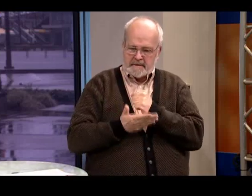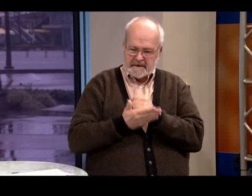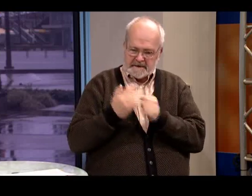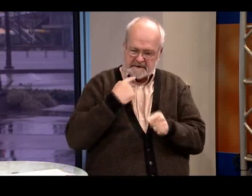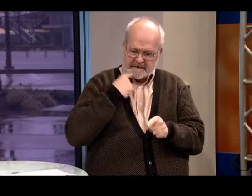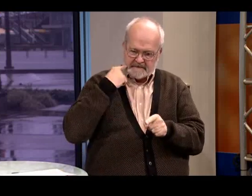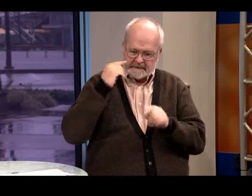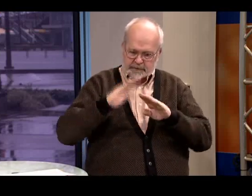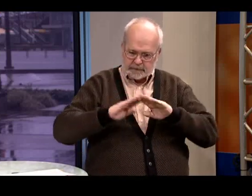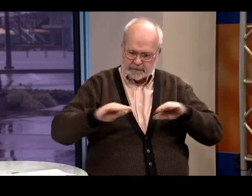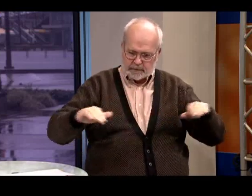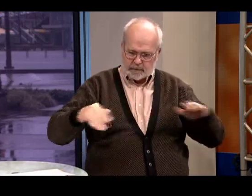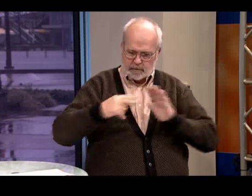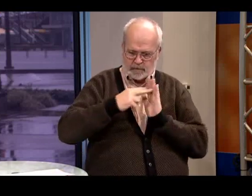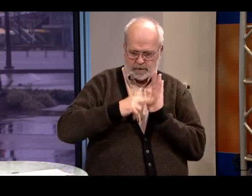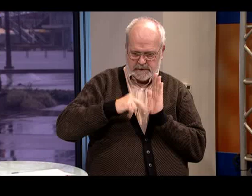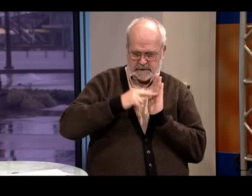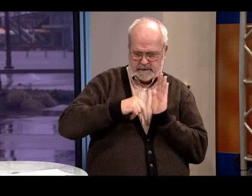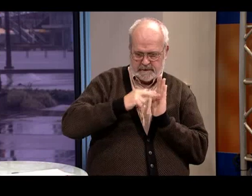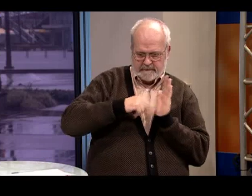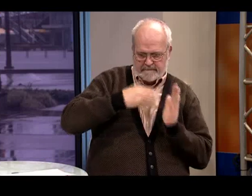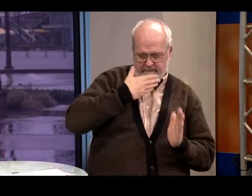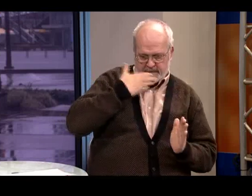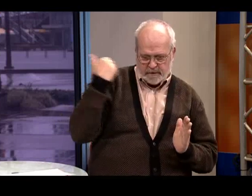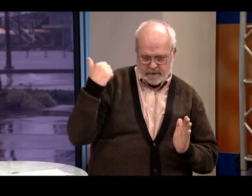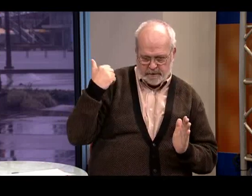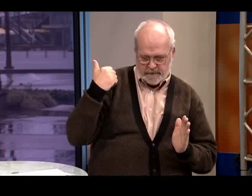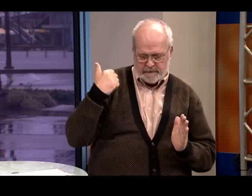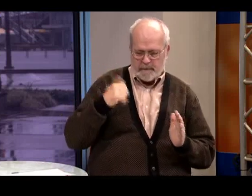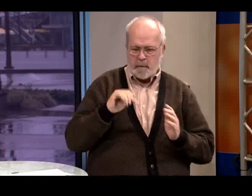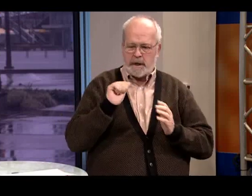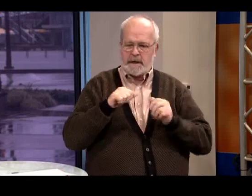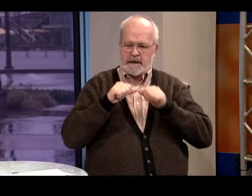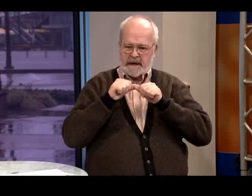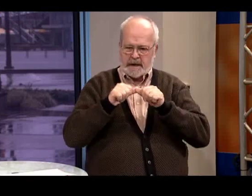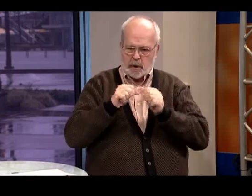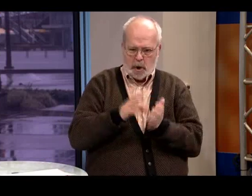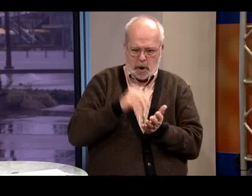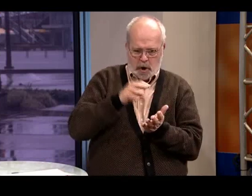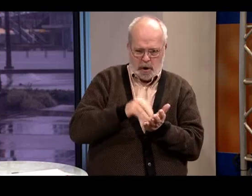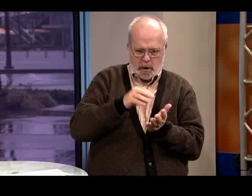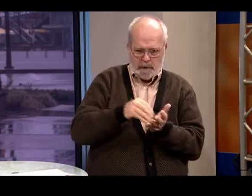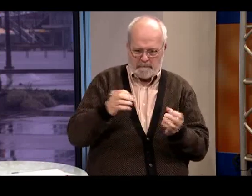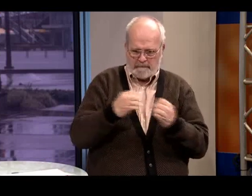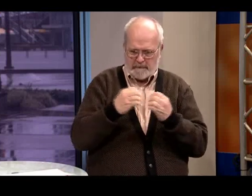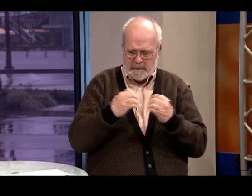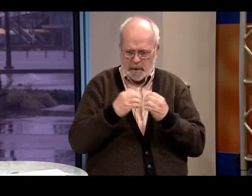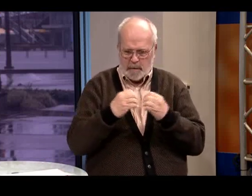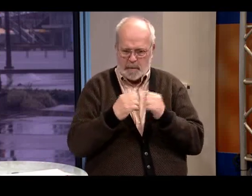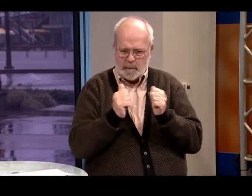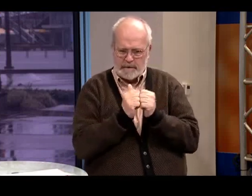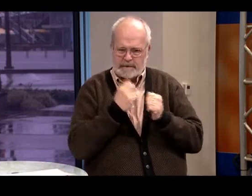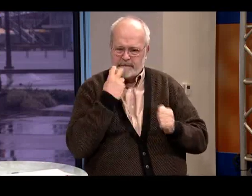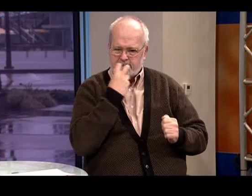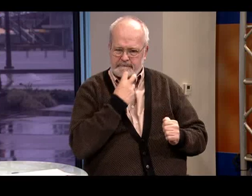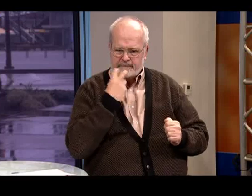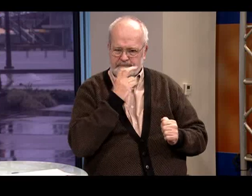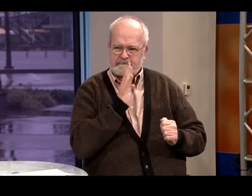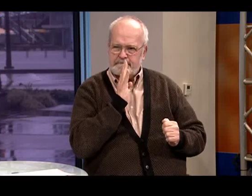more effective in helping deaf children to improve their literacy, that they would